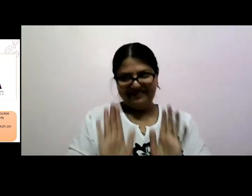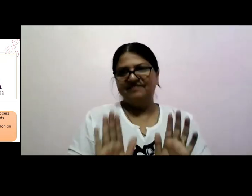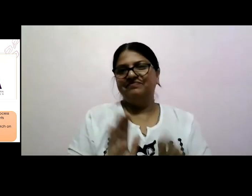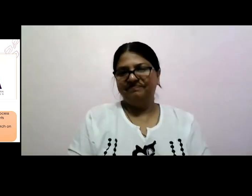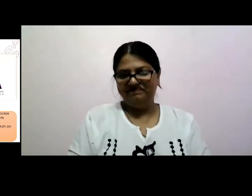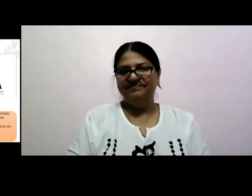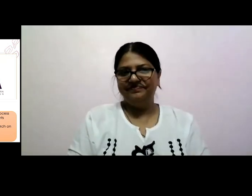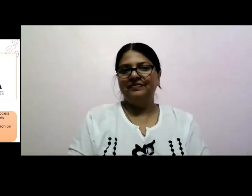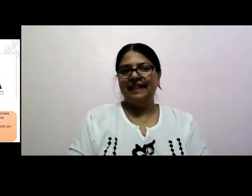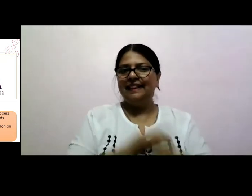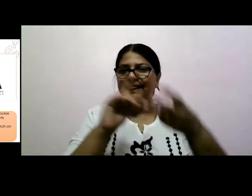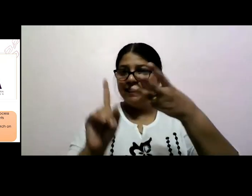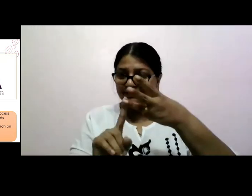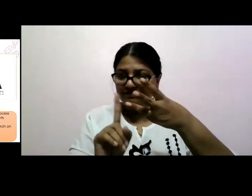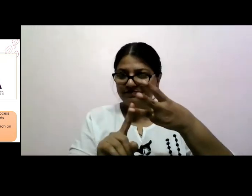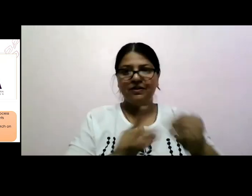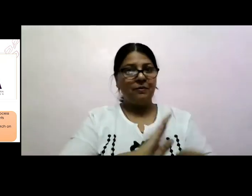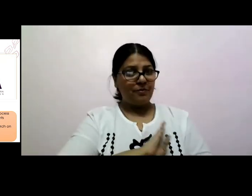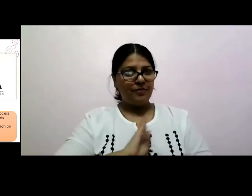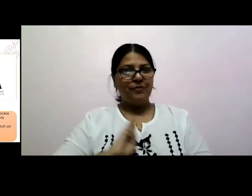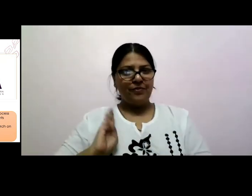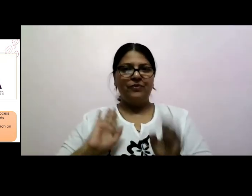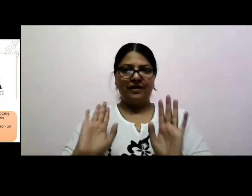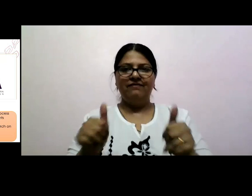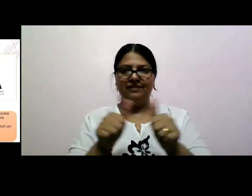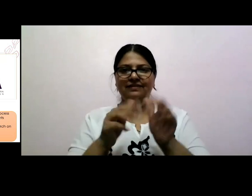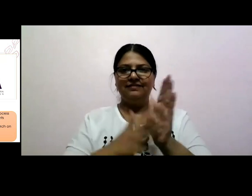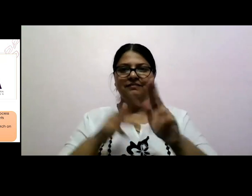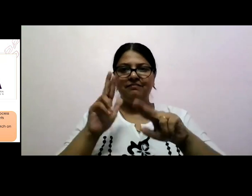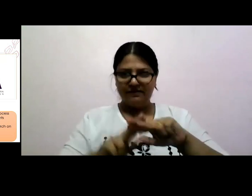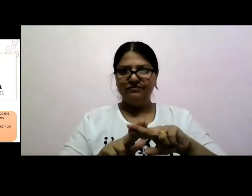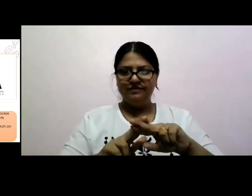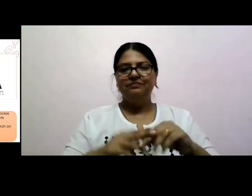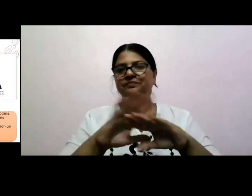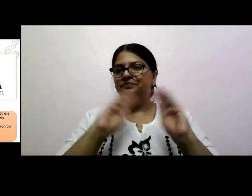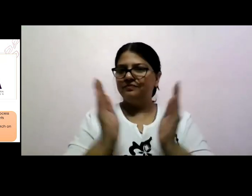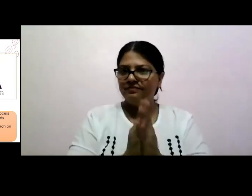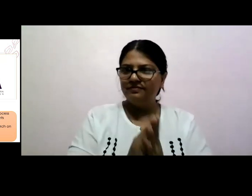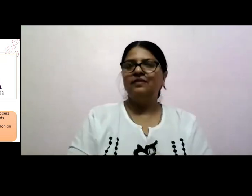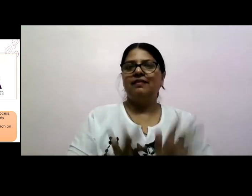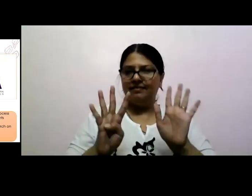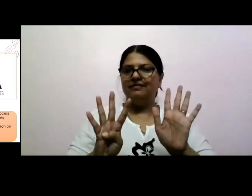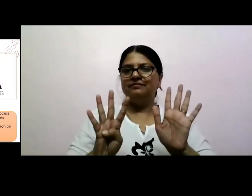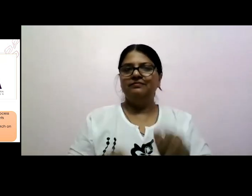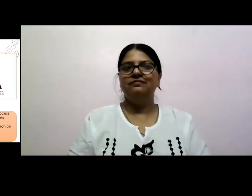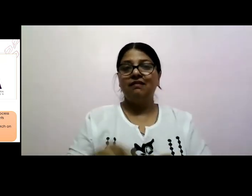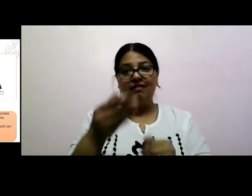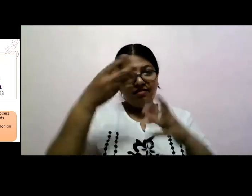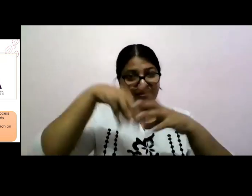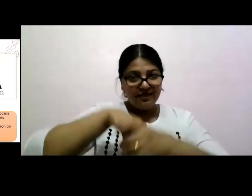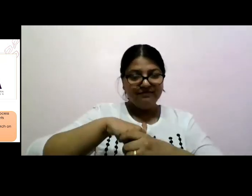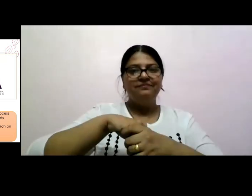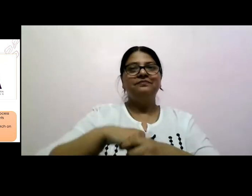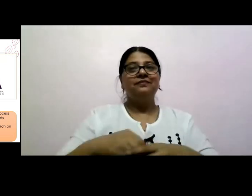them awards for doing so. Third, the Access Mantra Foundation board is